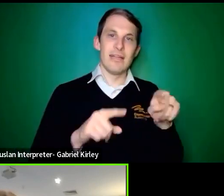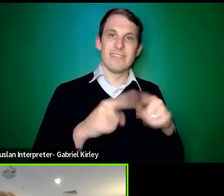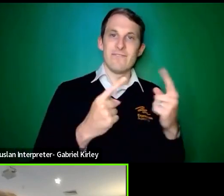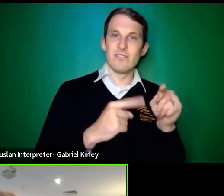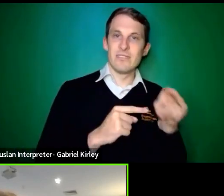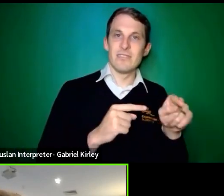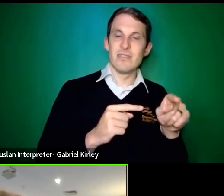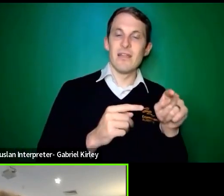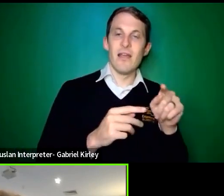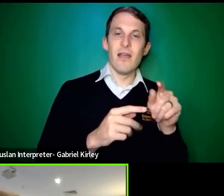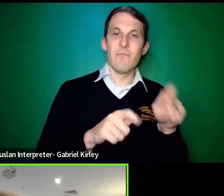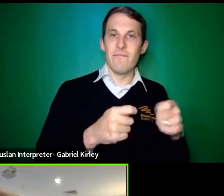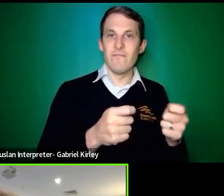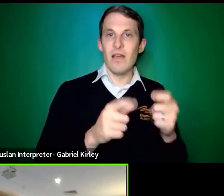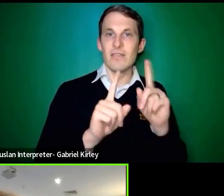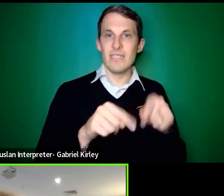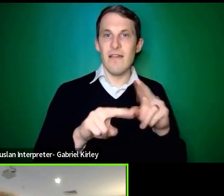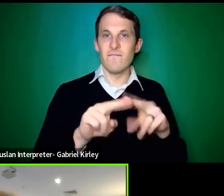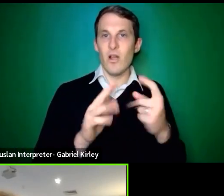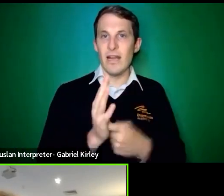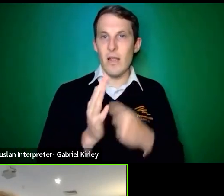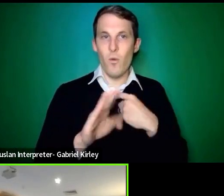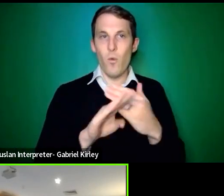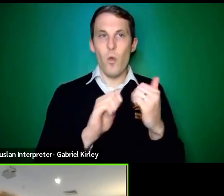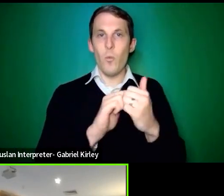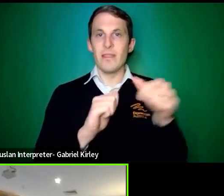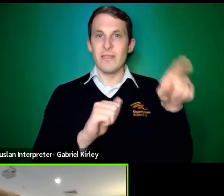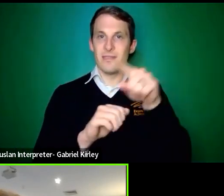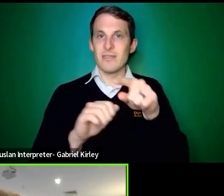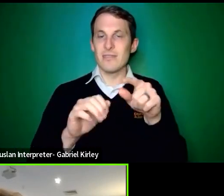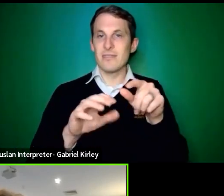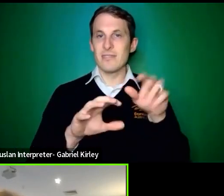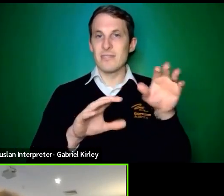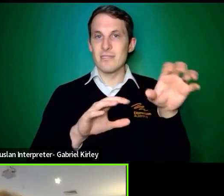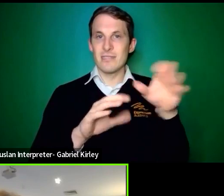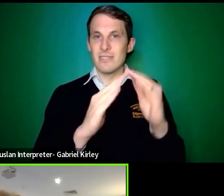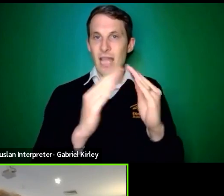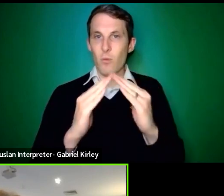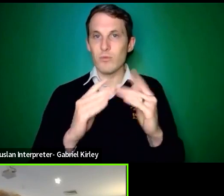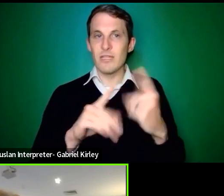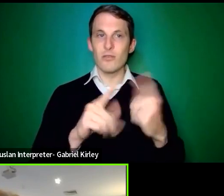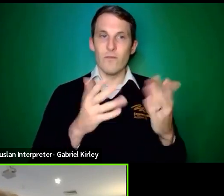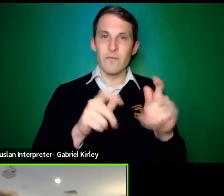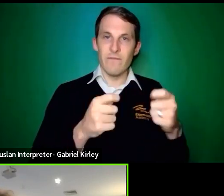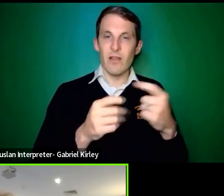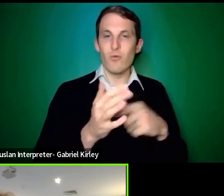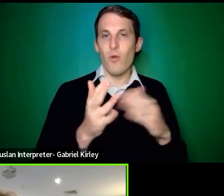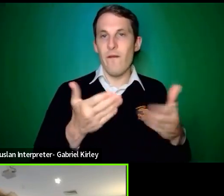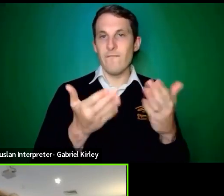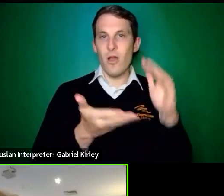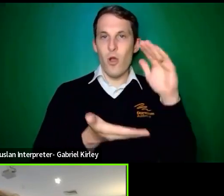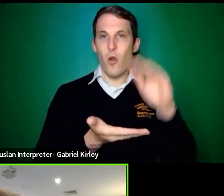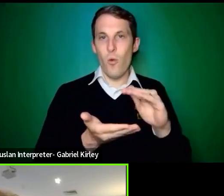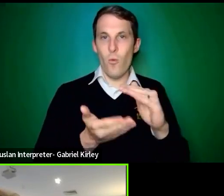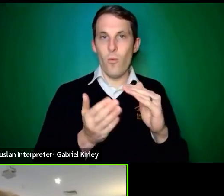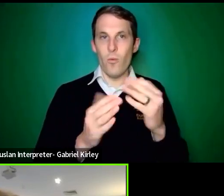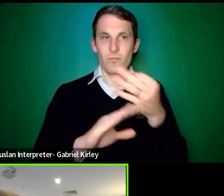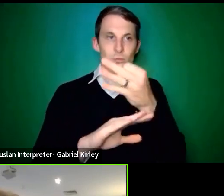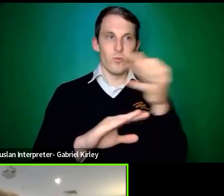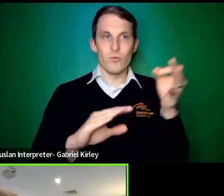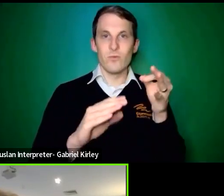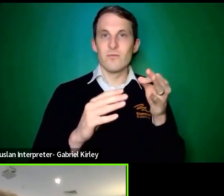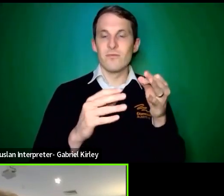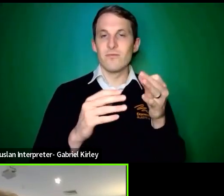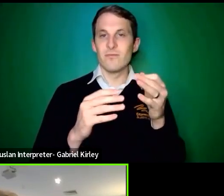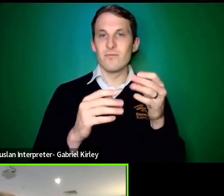on Fridays, and we'll work with our regional towns and service providers to offer a similar service. But yeah, very, very well received and very